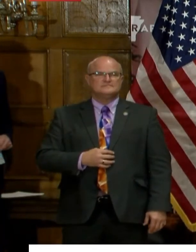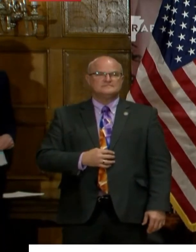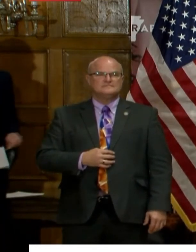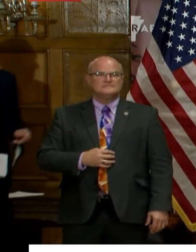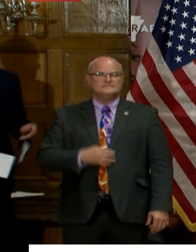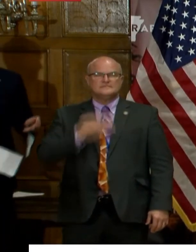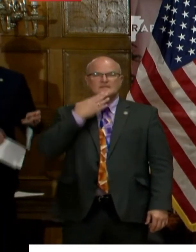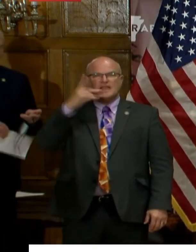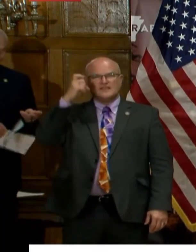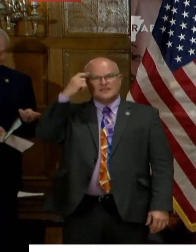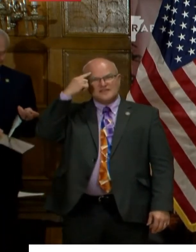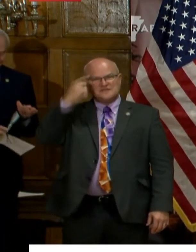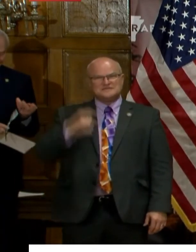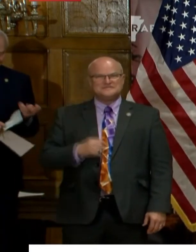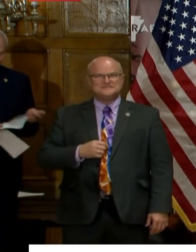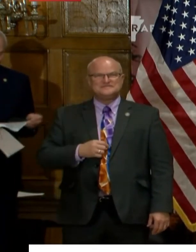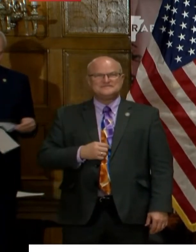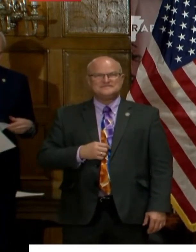Thank you, Governor.